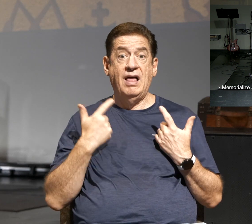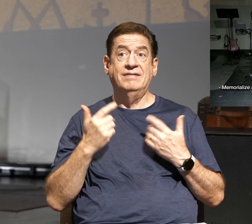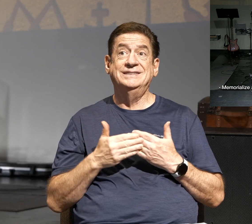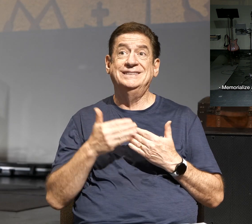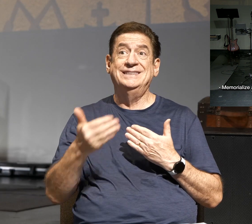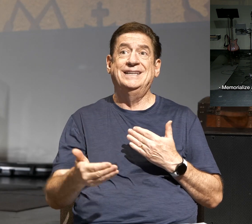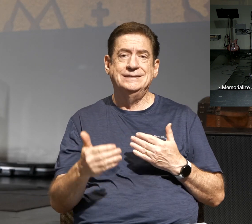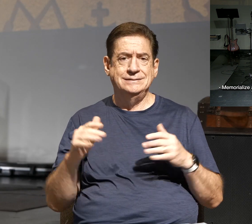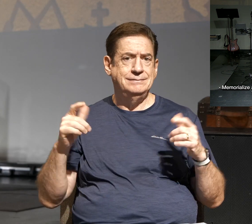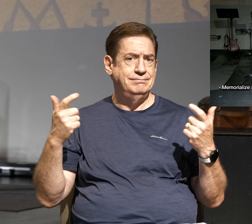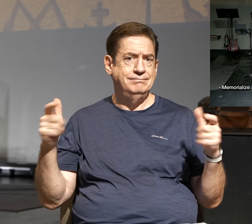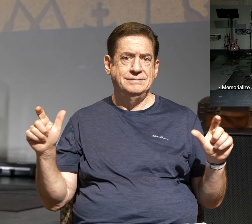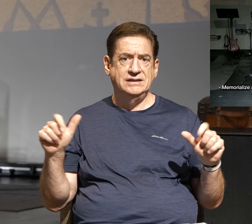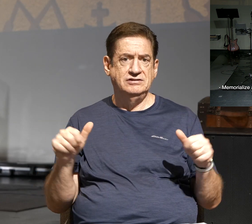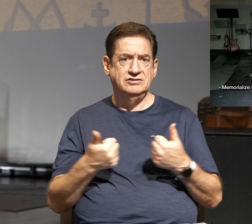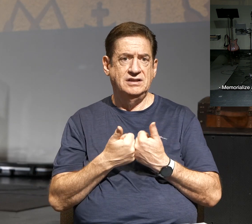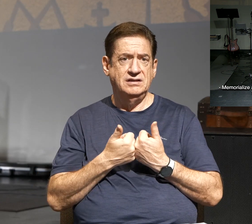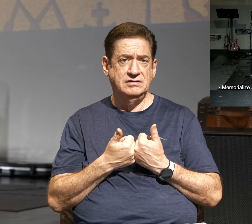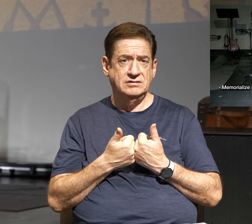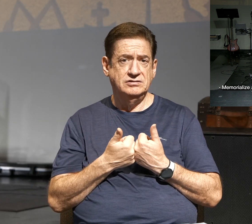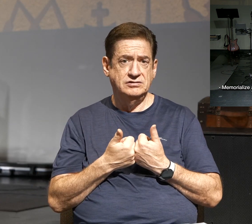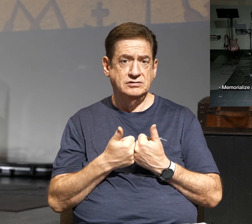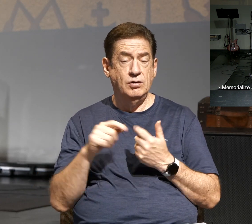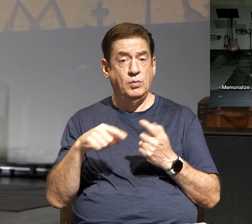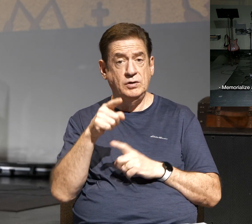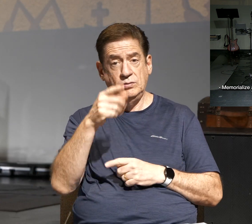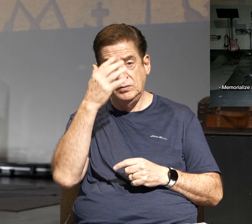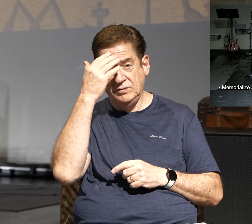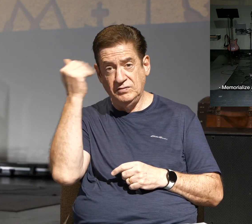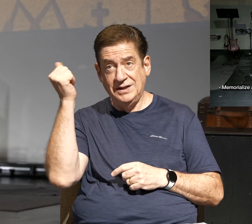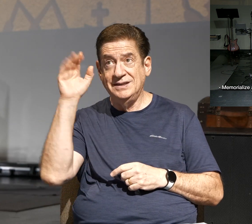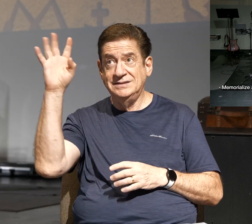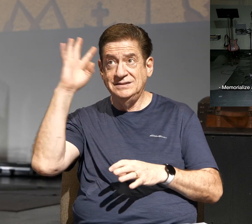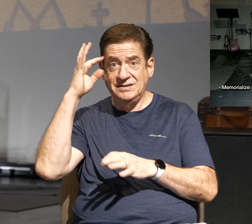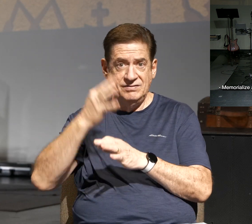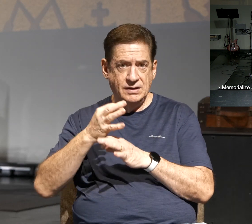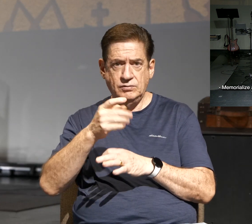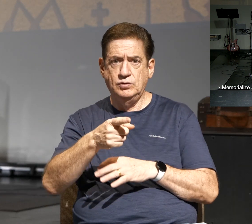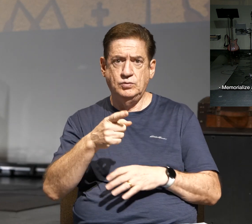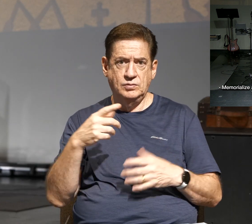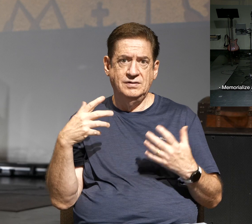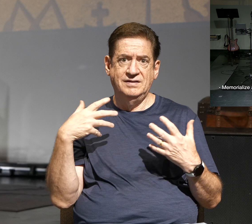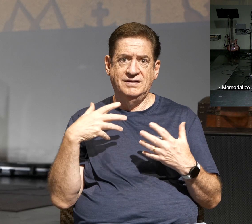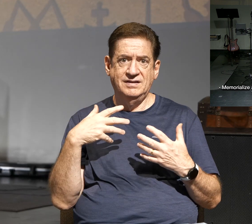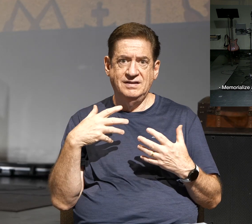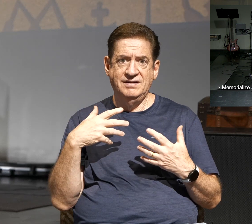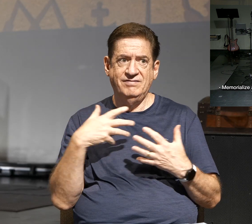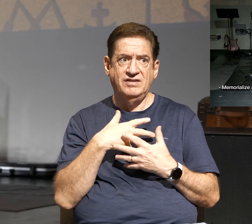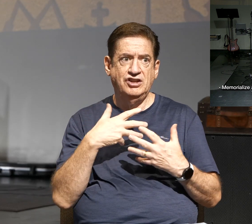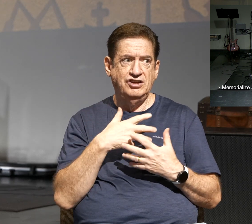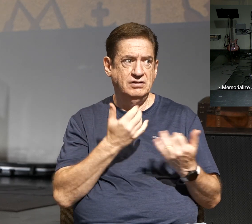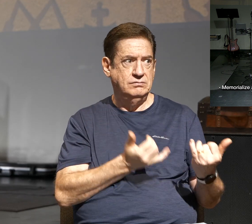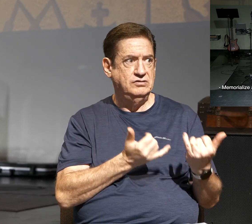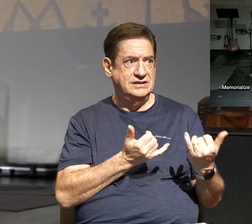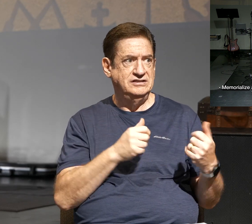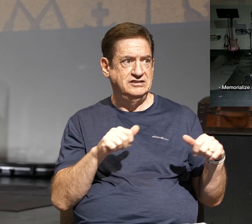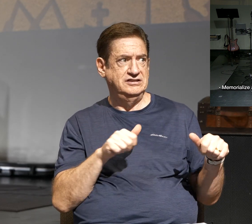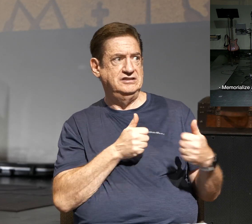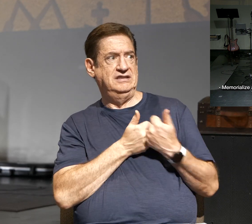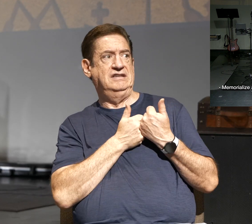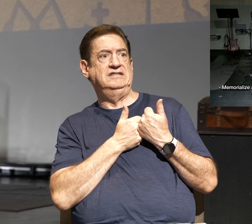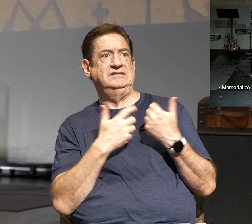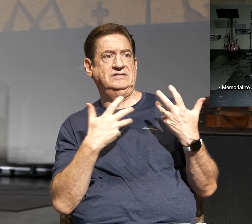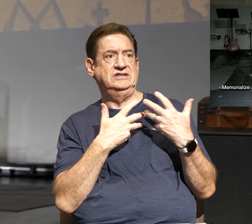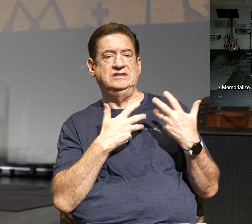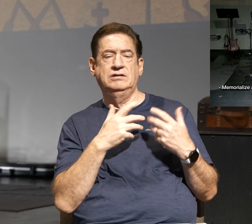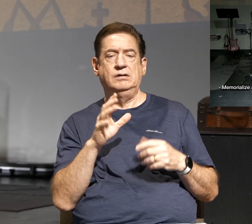big challenge. When you forget his faithfulness, you will fear the present challenges. Faith builds